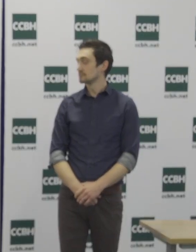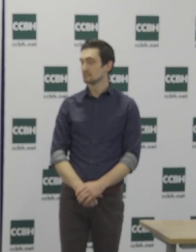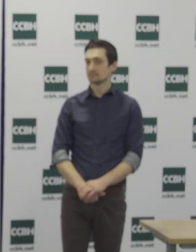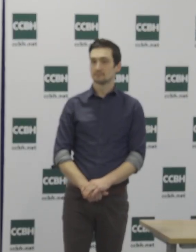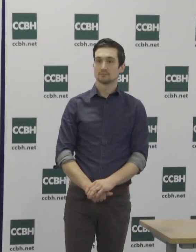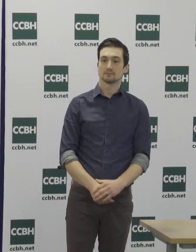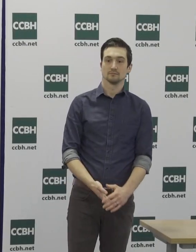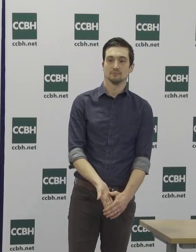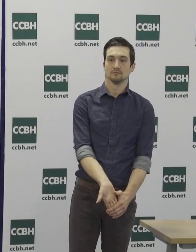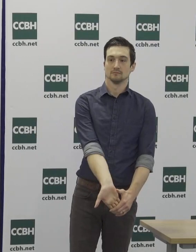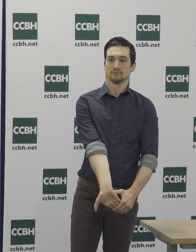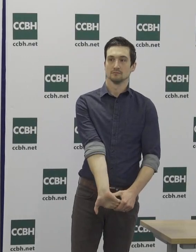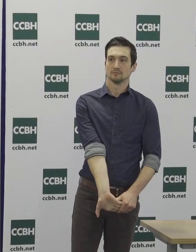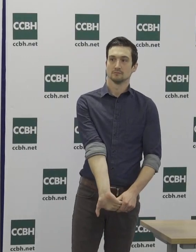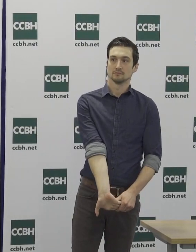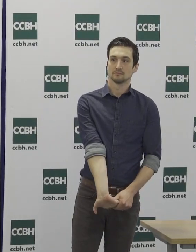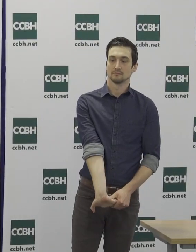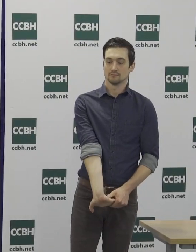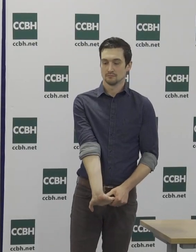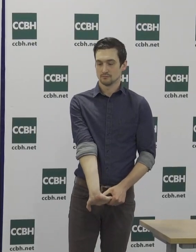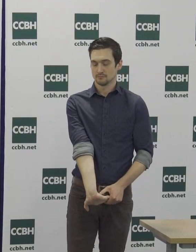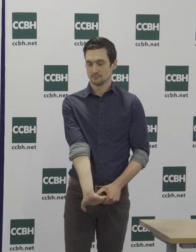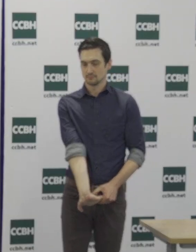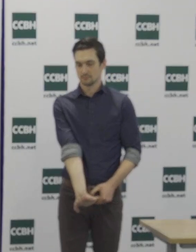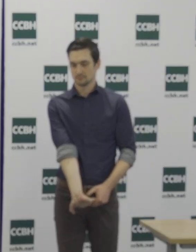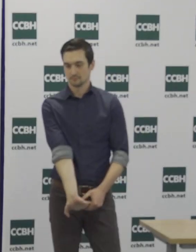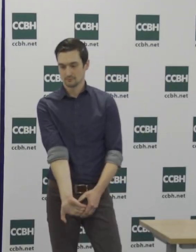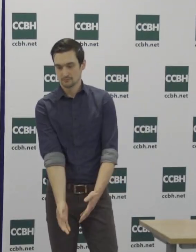This is all right? You can go back one more square.